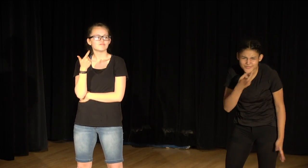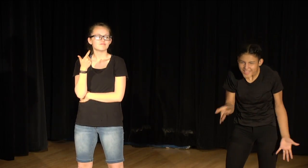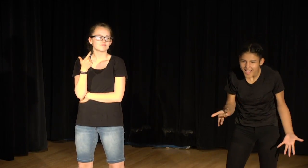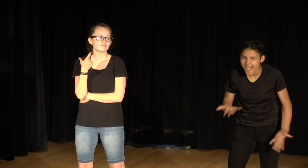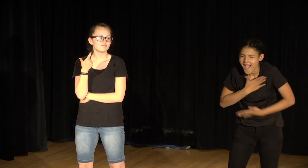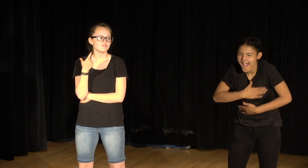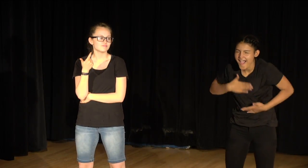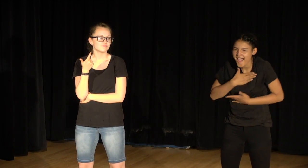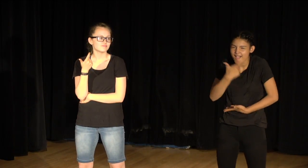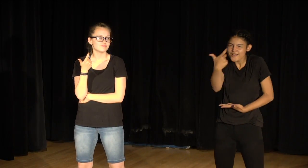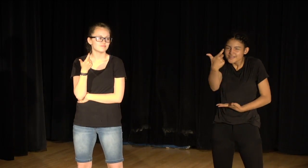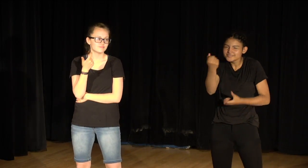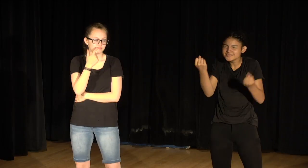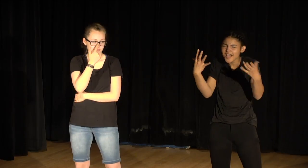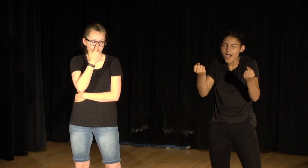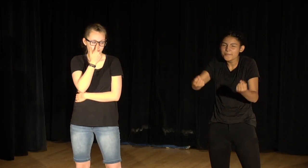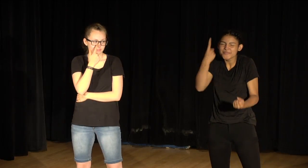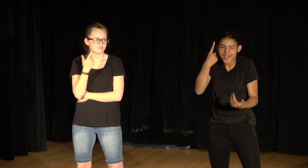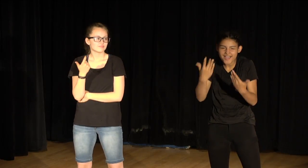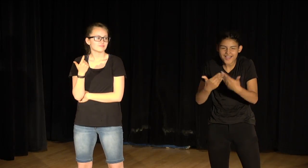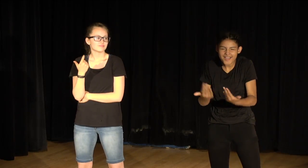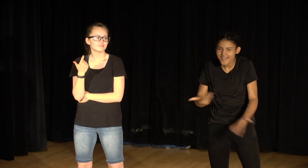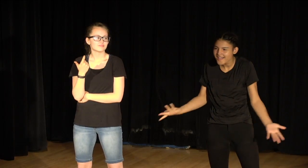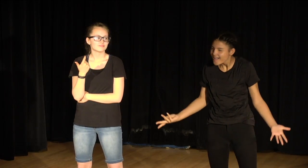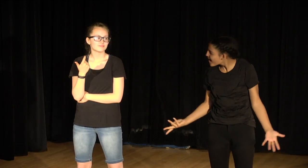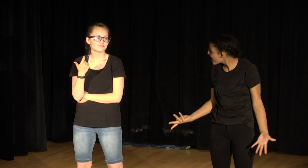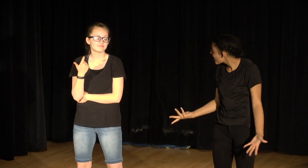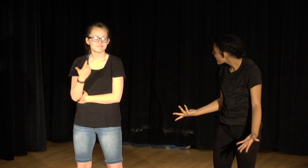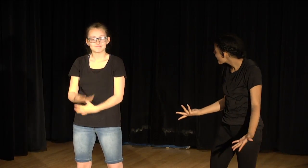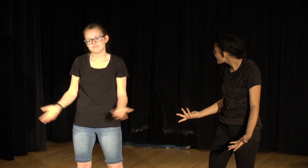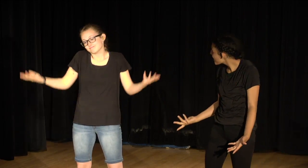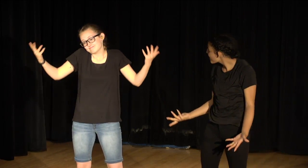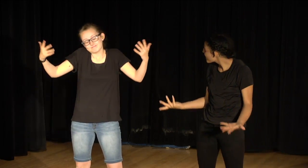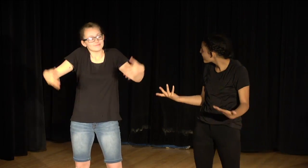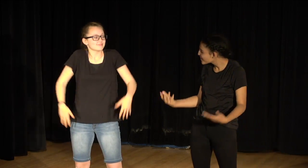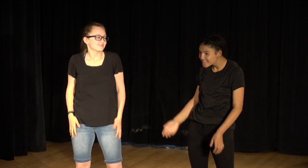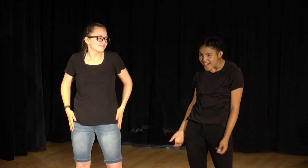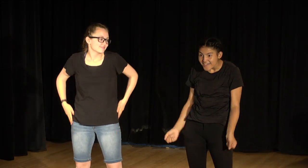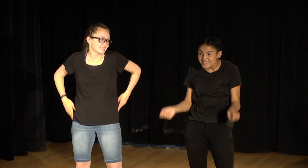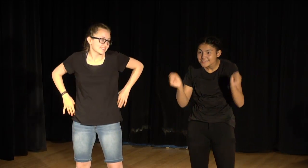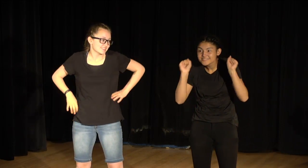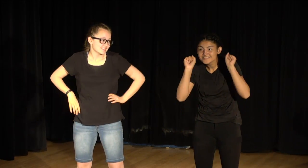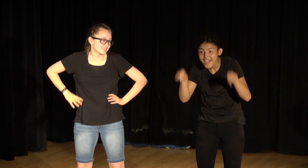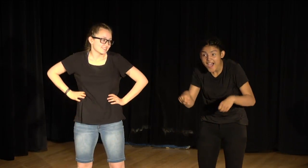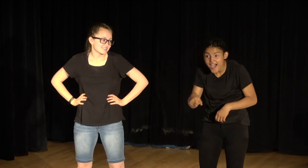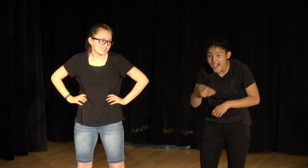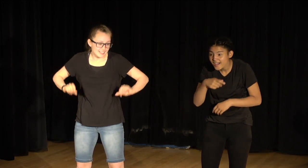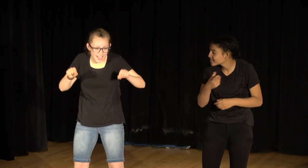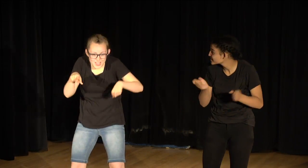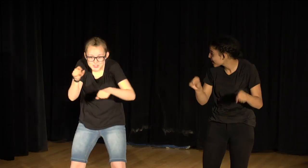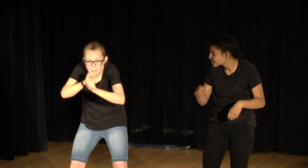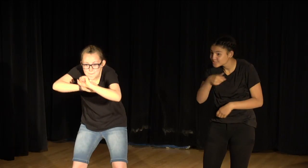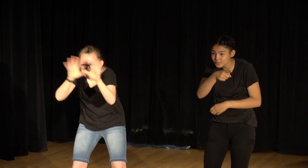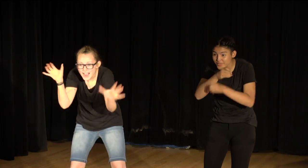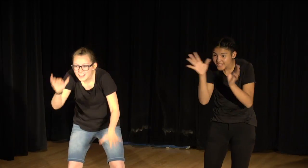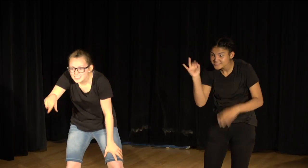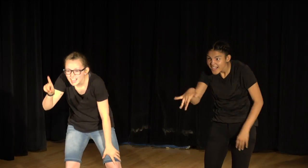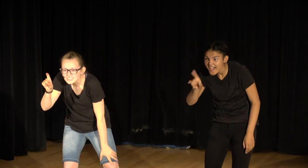see? Deaf people get to just sit and watch this movie. It's in sign. This is incredible. We can do this. Can